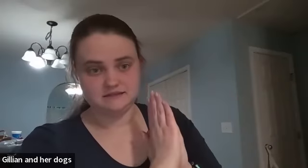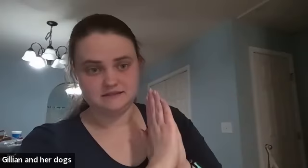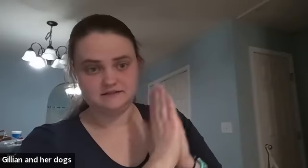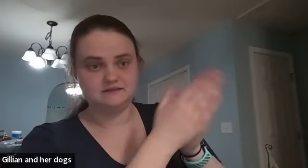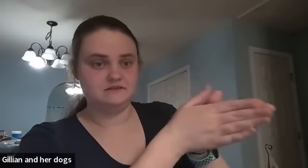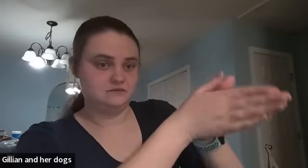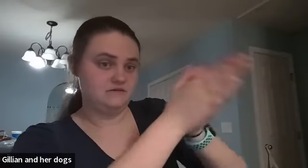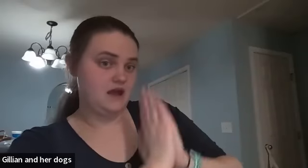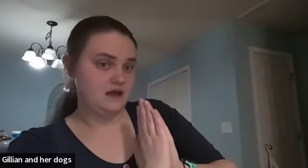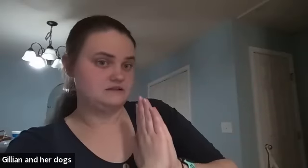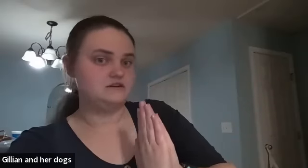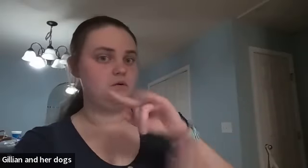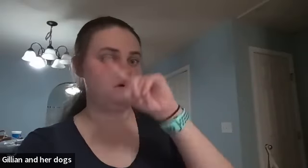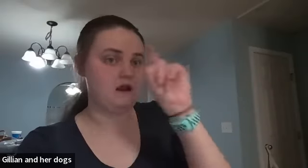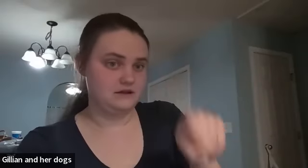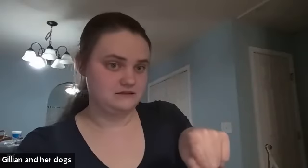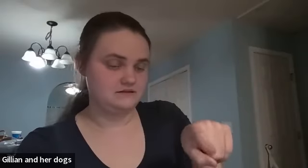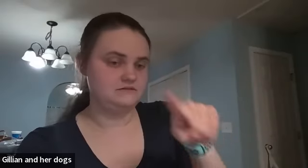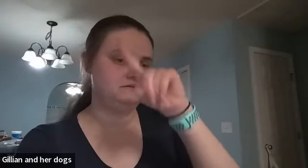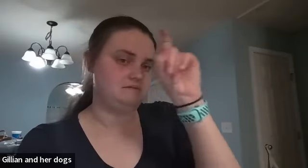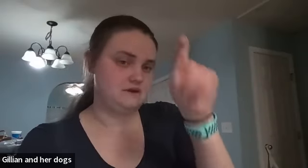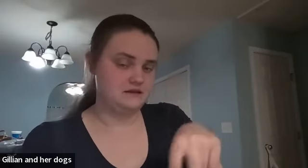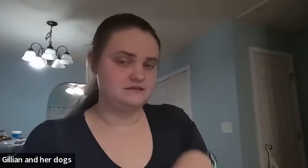Ask. So we have ask or ask. Ask.